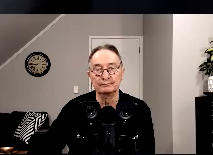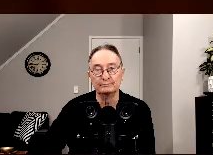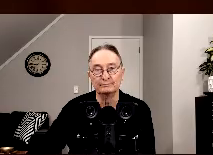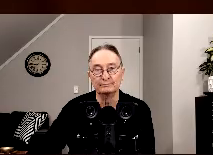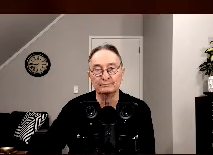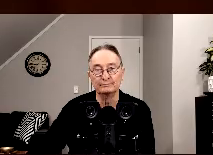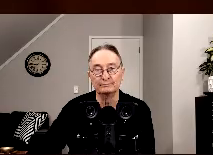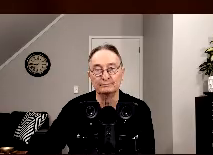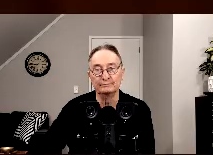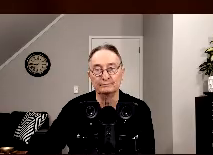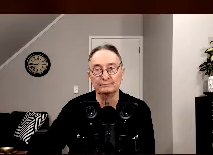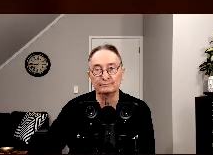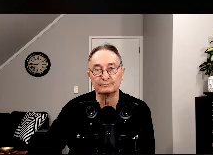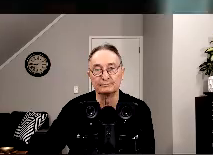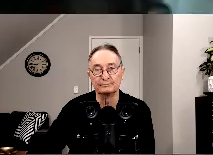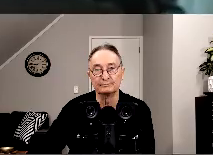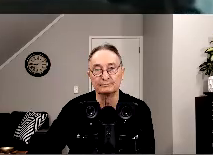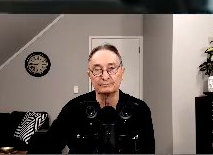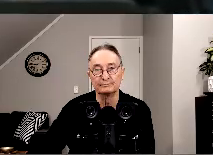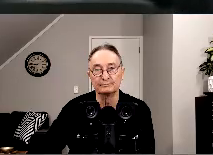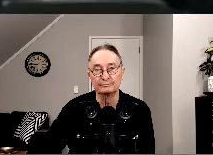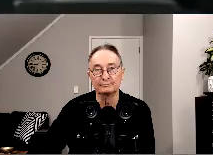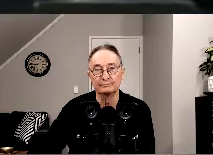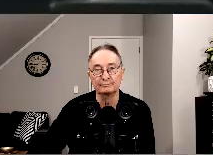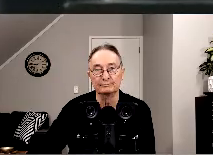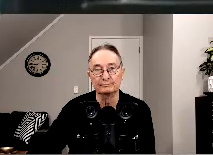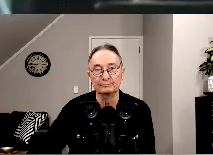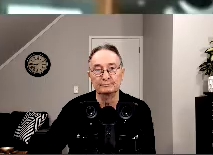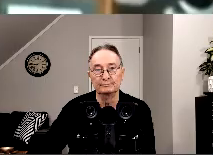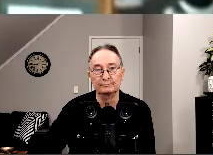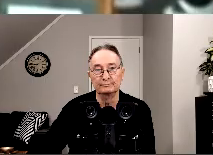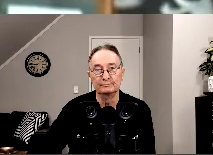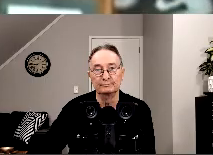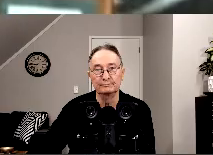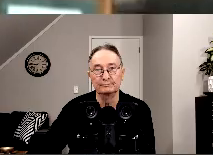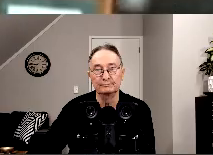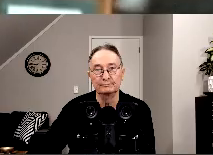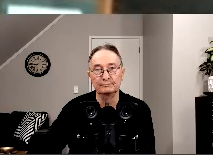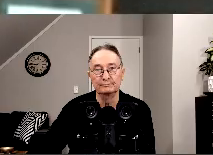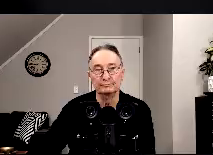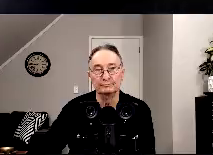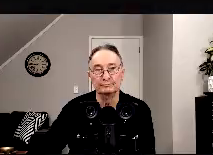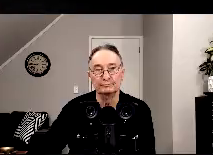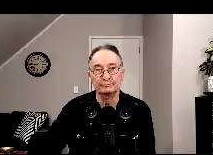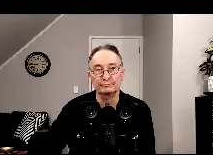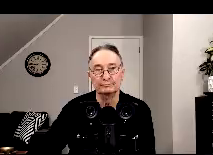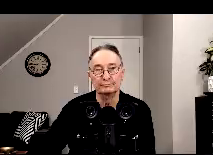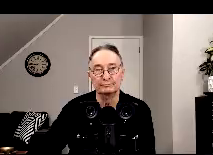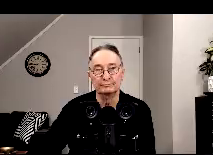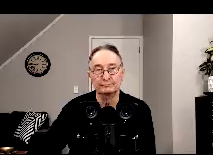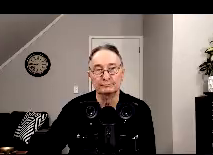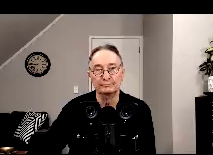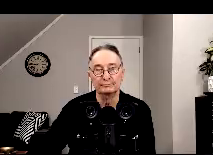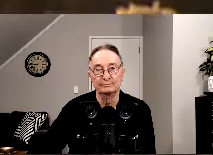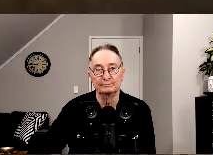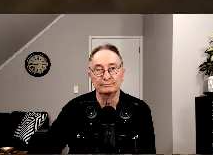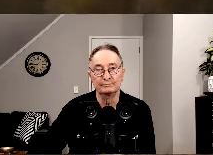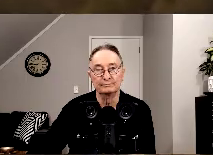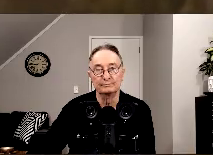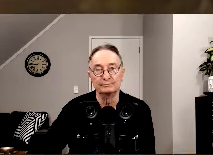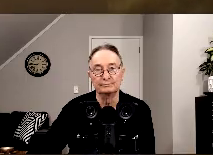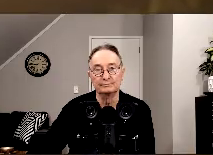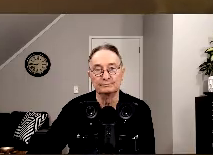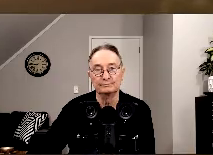debate about it. That is healthier for our society. Co-governance is usually part of treaty settlements, giving Māori a seat at the table.